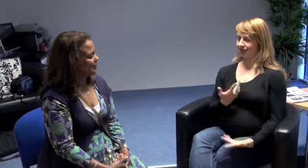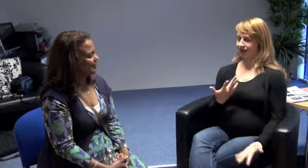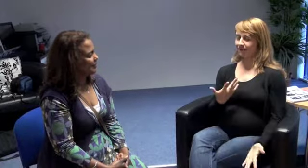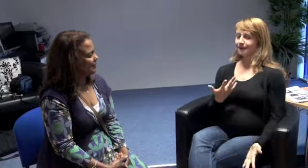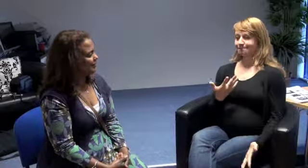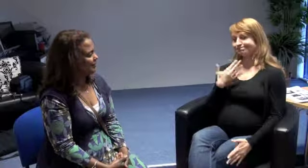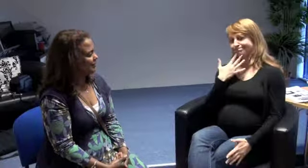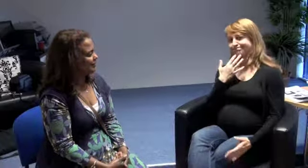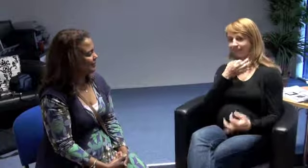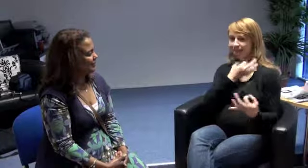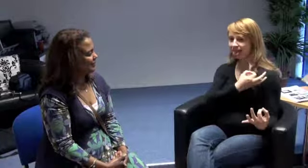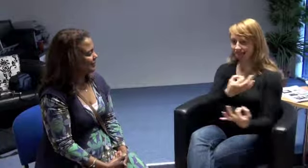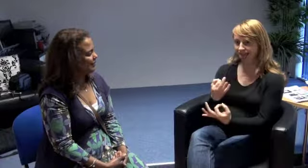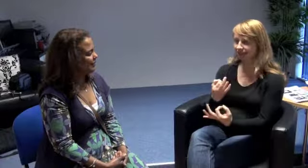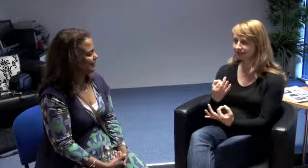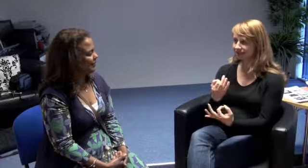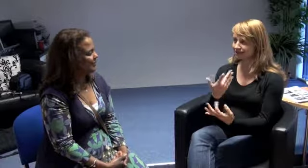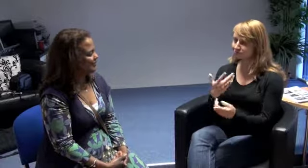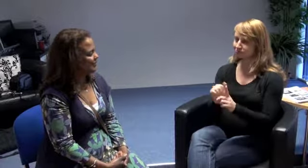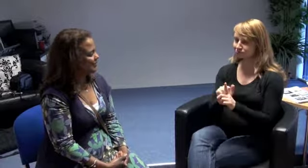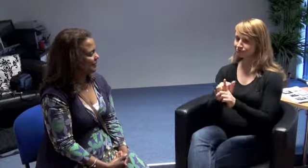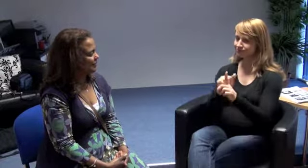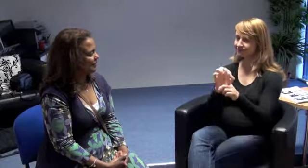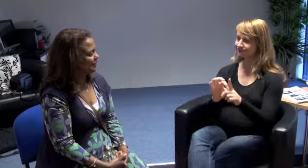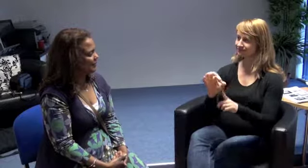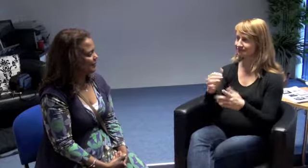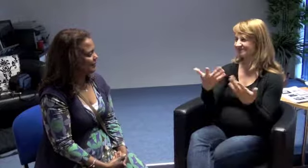interpreters and assess myself against them, and I know that I need to develop that area.